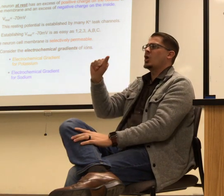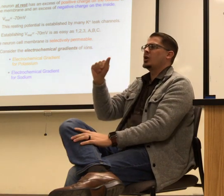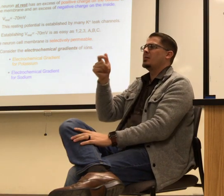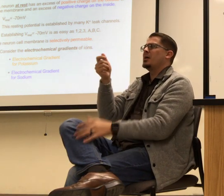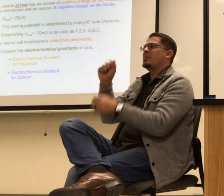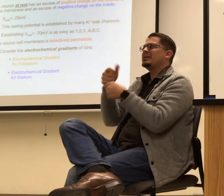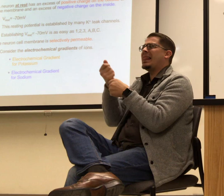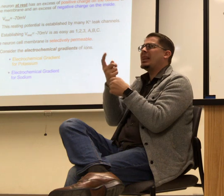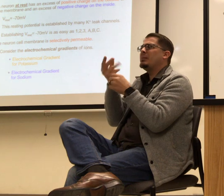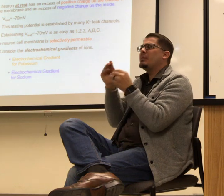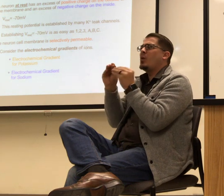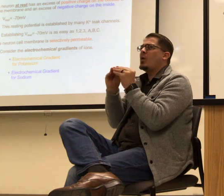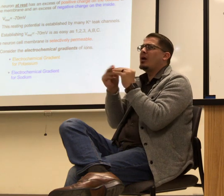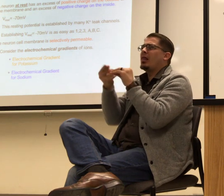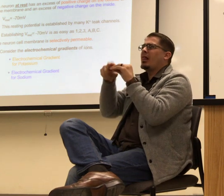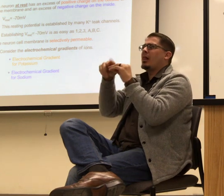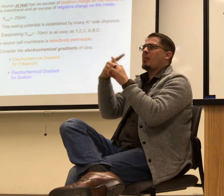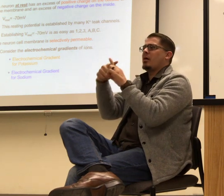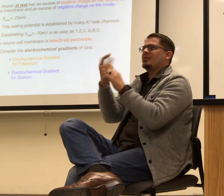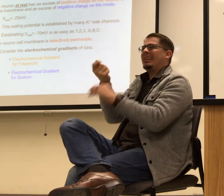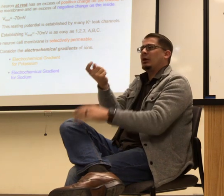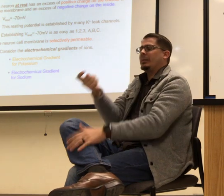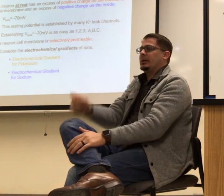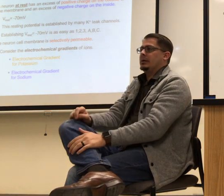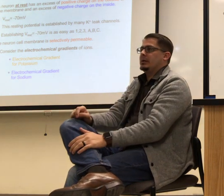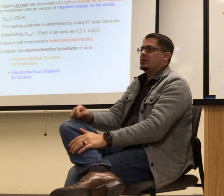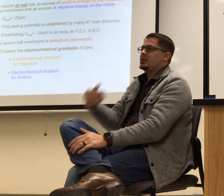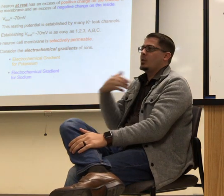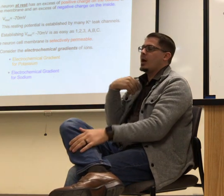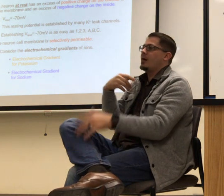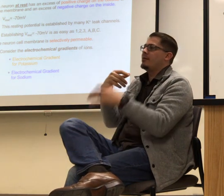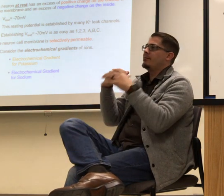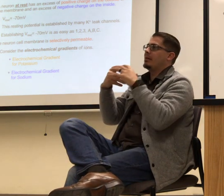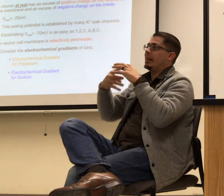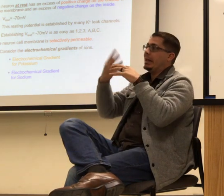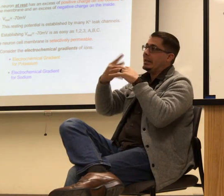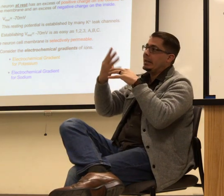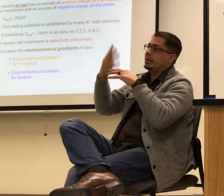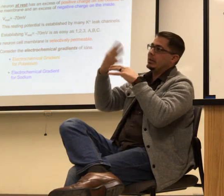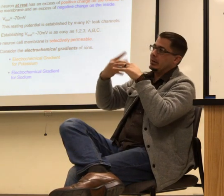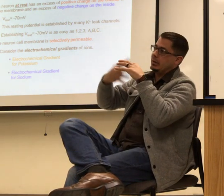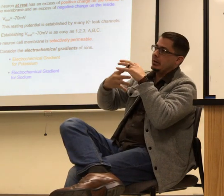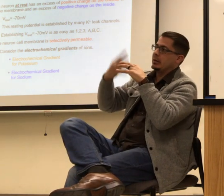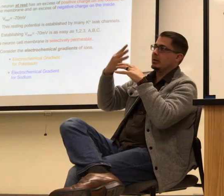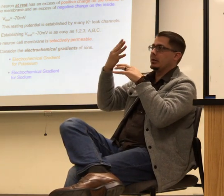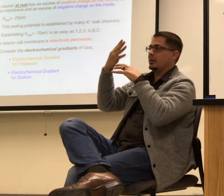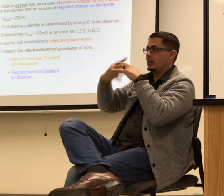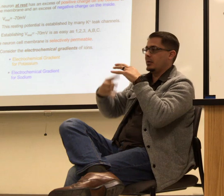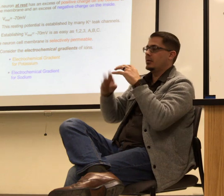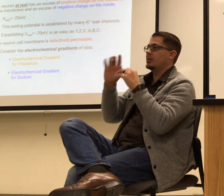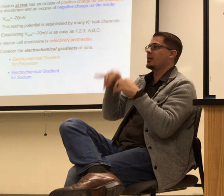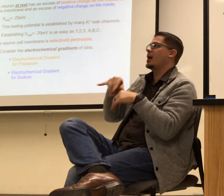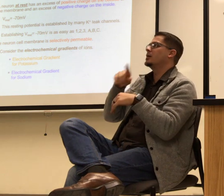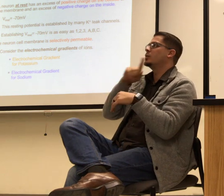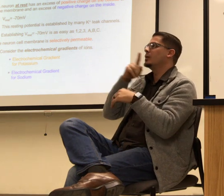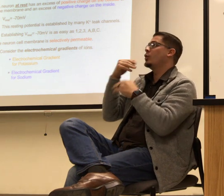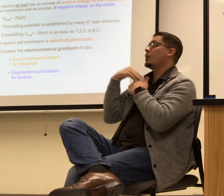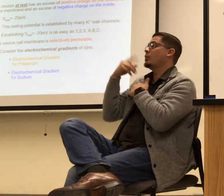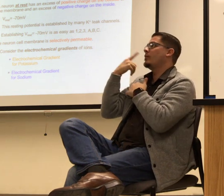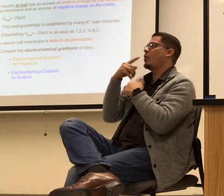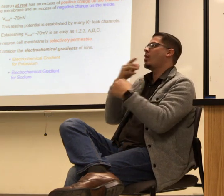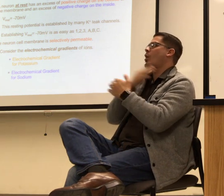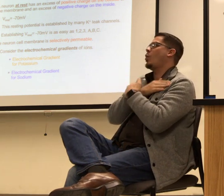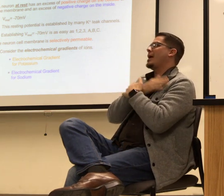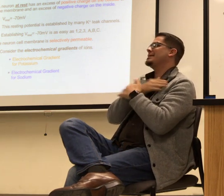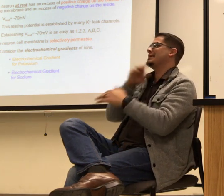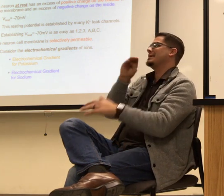more positive. Okay. So you got all this leaking happening, and this is largely responsible for the resting